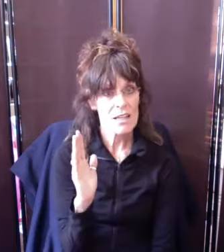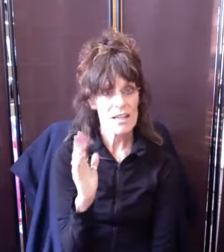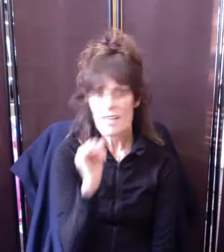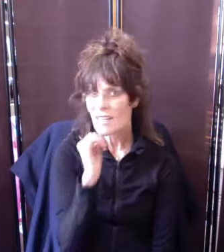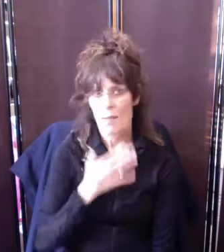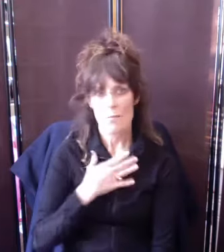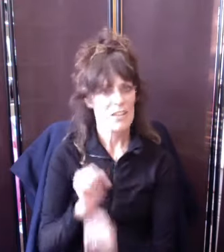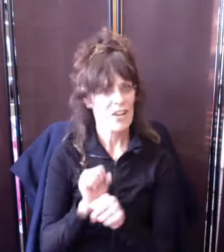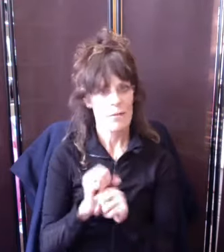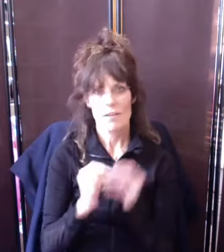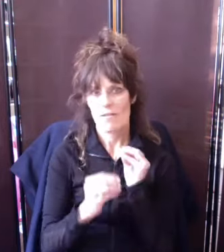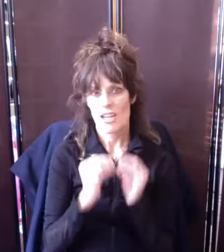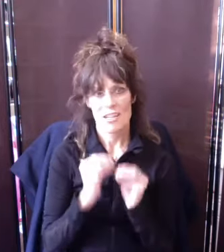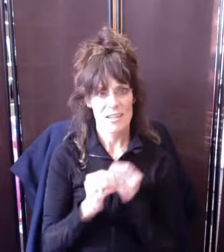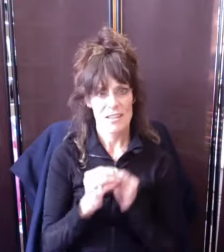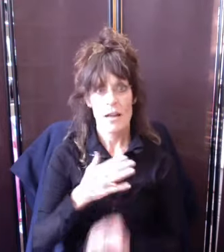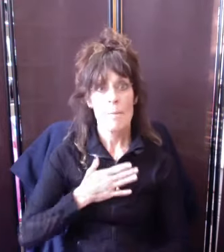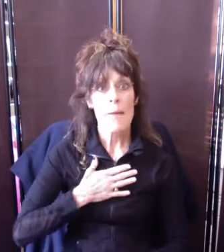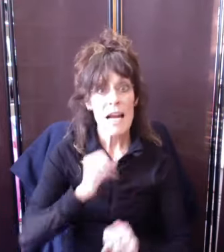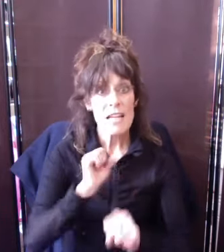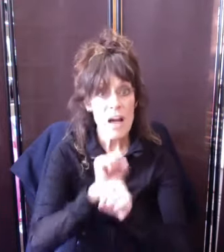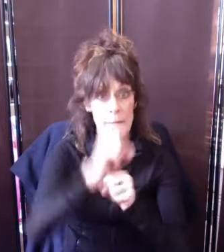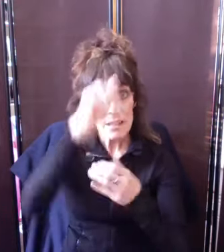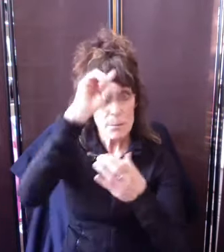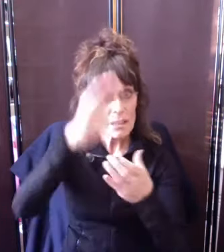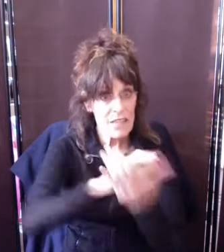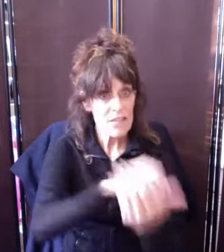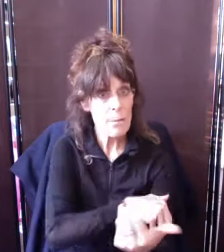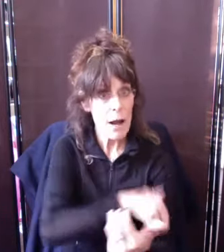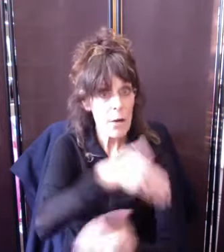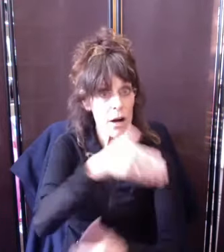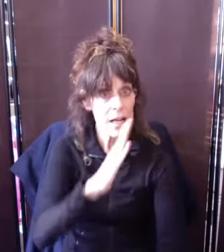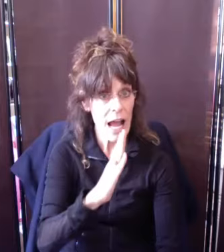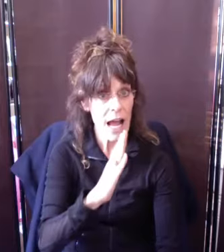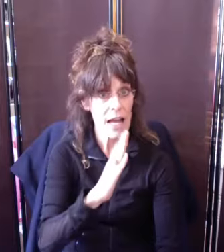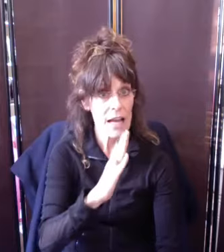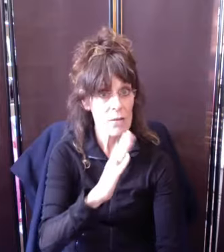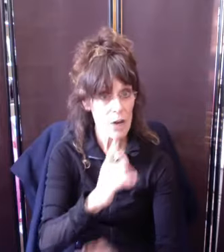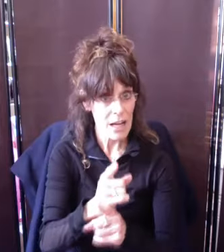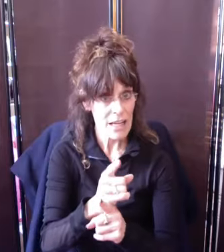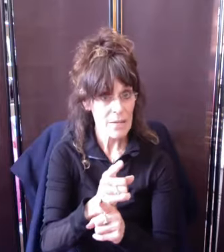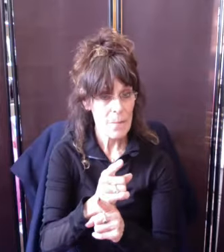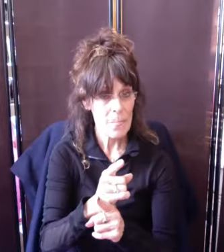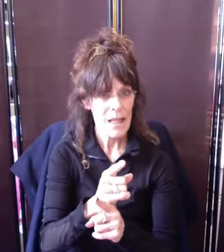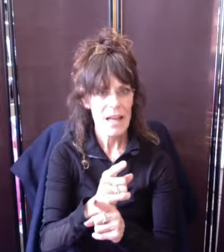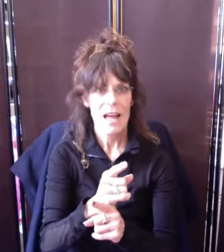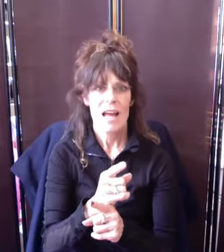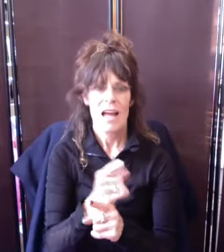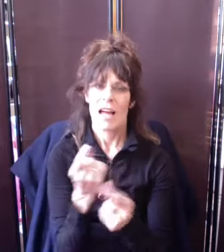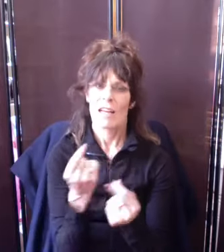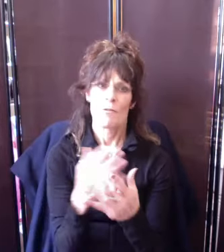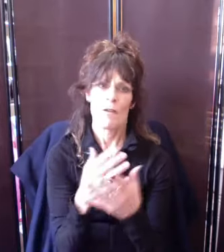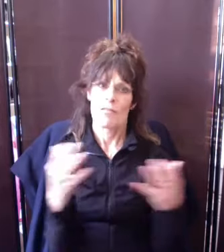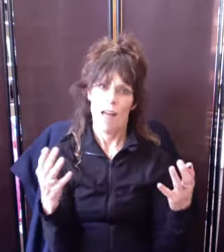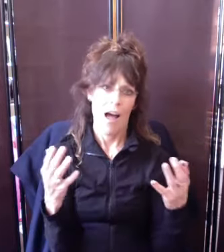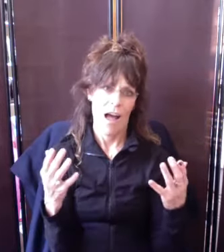anything. It's my job to believe in the power of God today, right? And I do a lot in Alcoholics Anonymous. I love